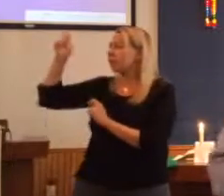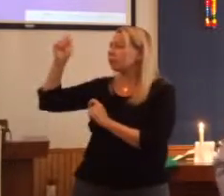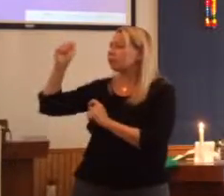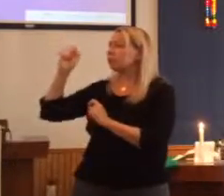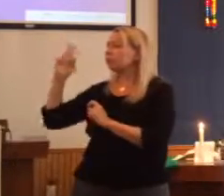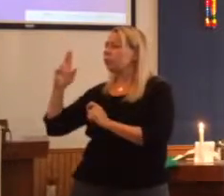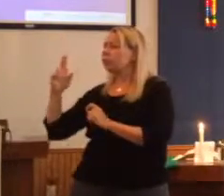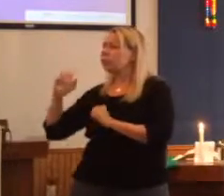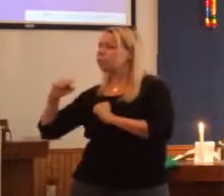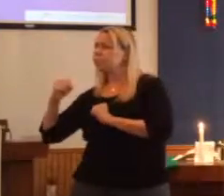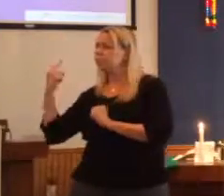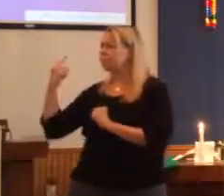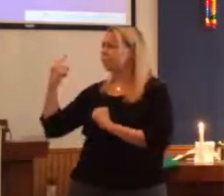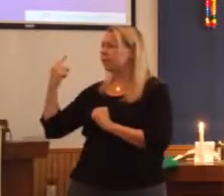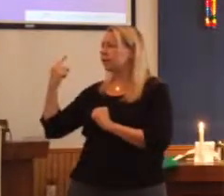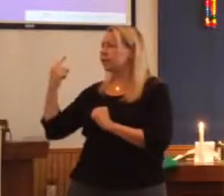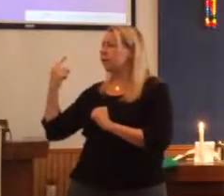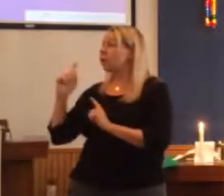In any case,